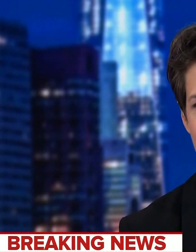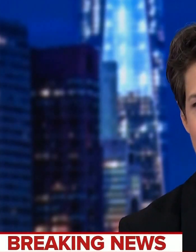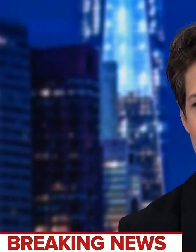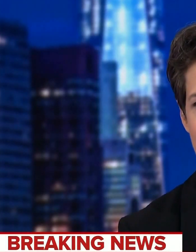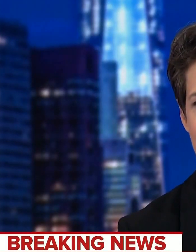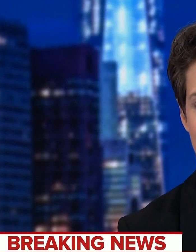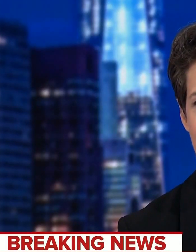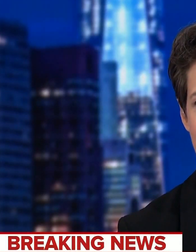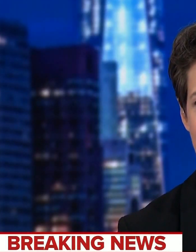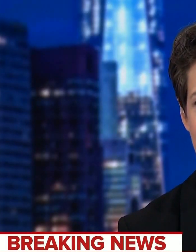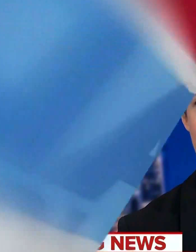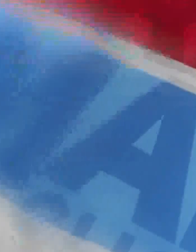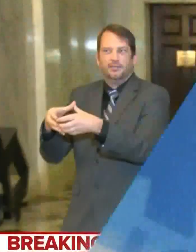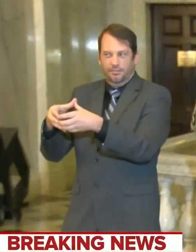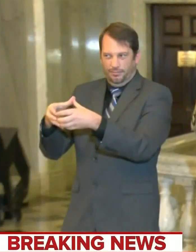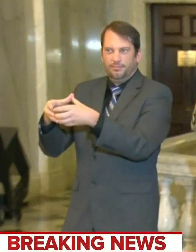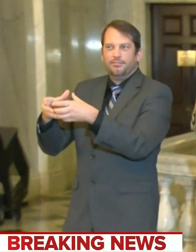D.C.